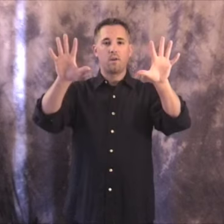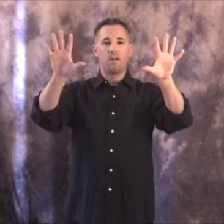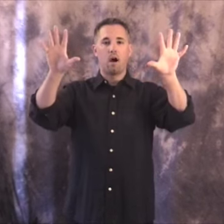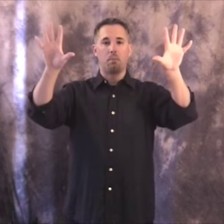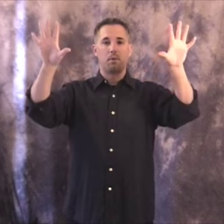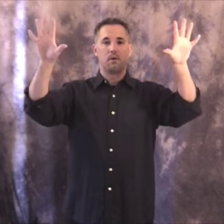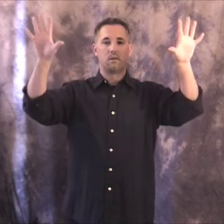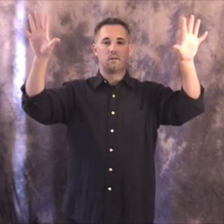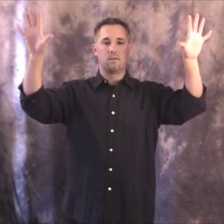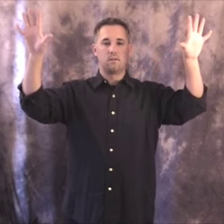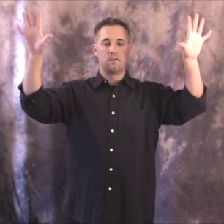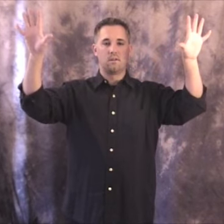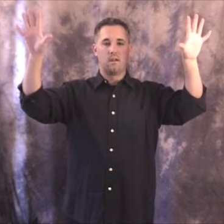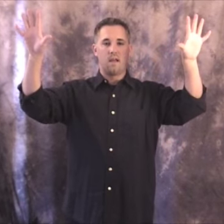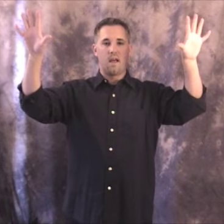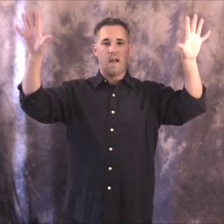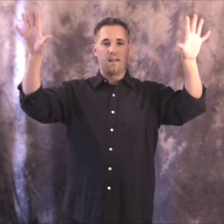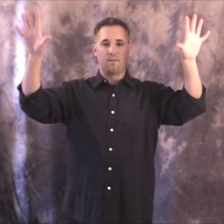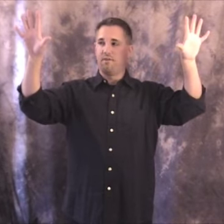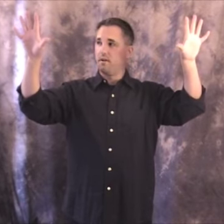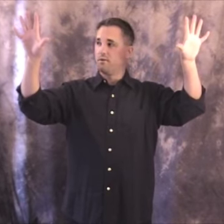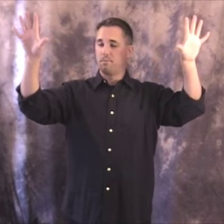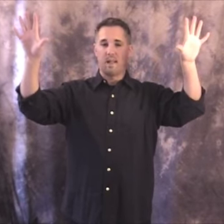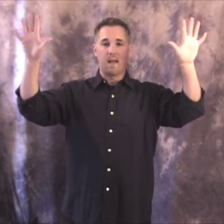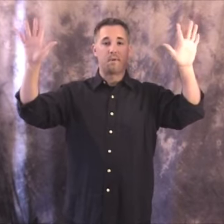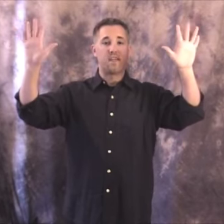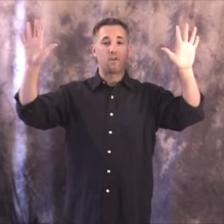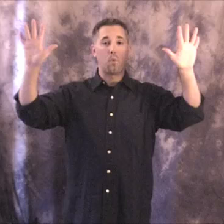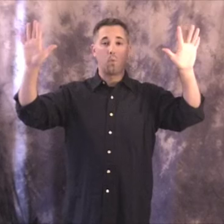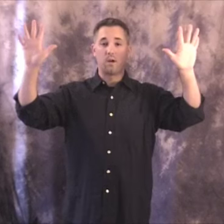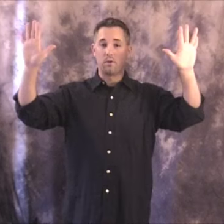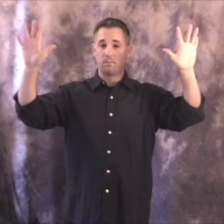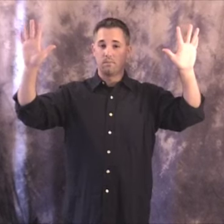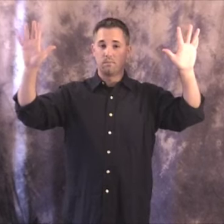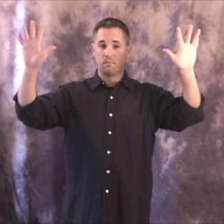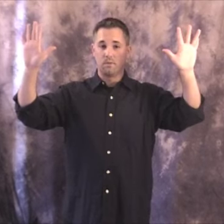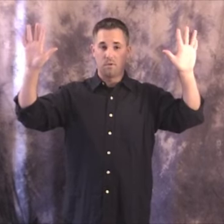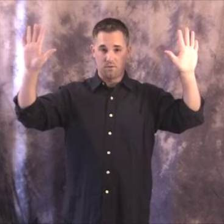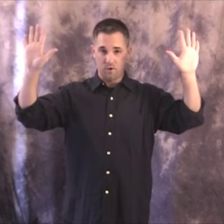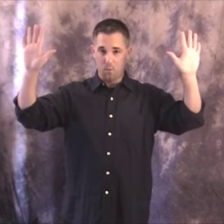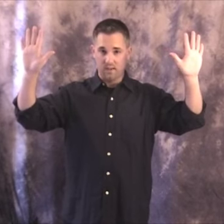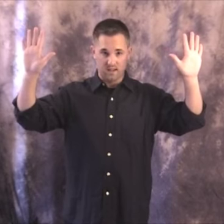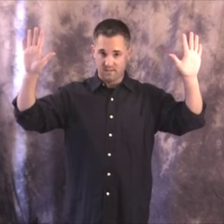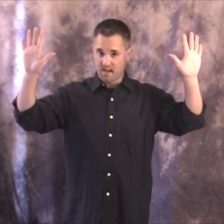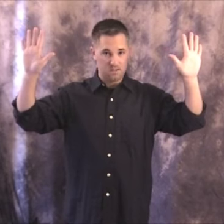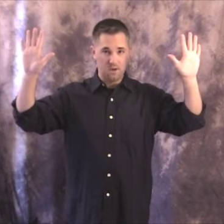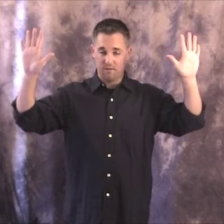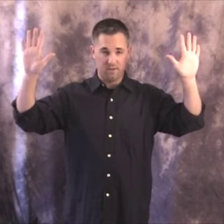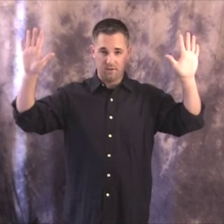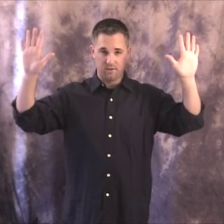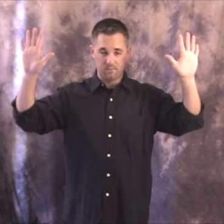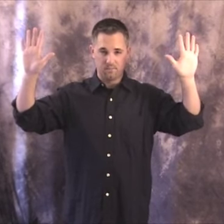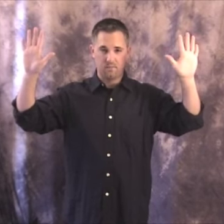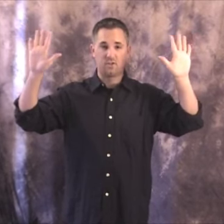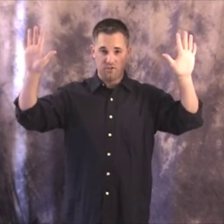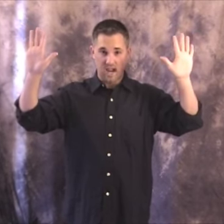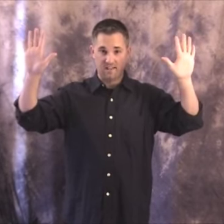and up. And your fingers splay, but they don't wiggle. So there's no wiggling, it's not spirit fingers, just jazz